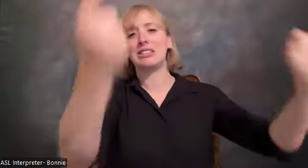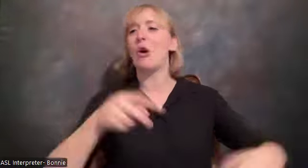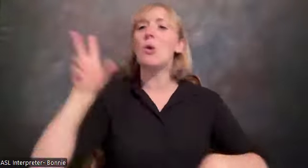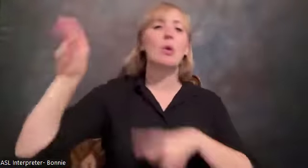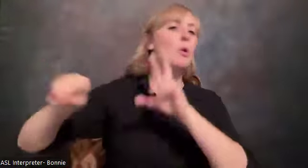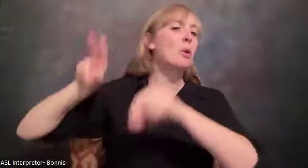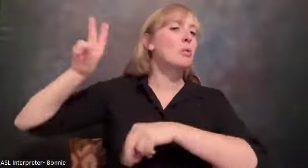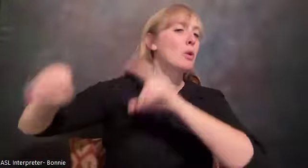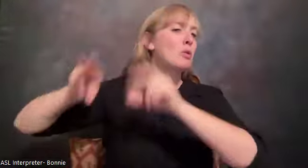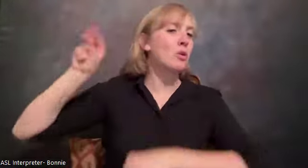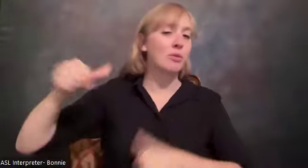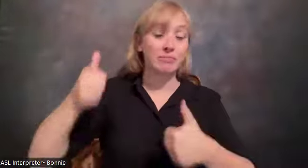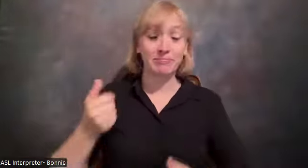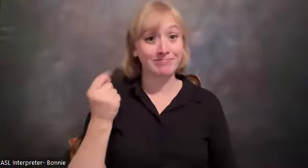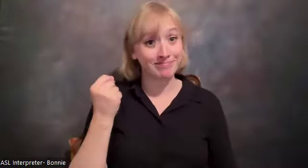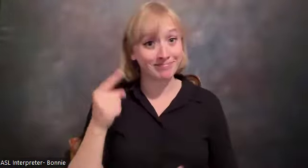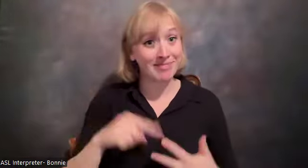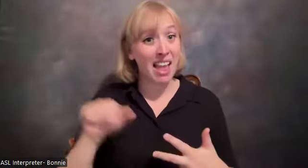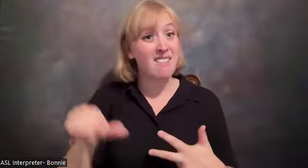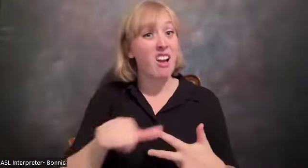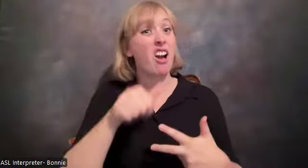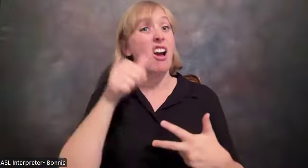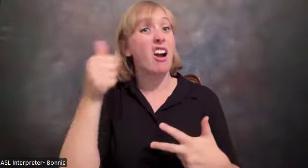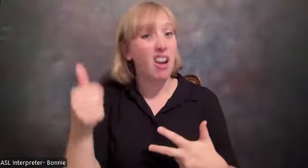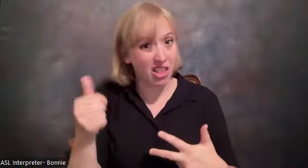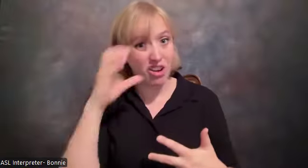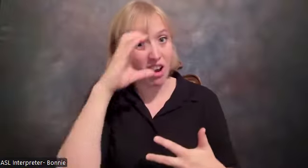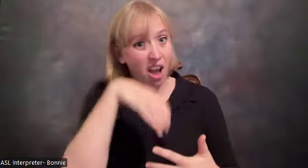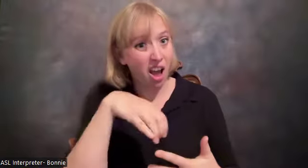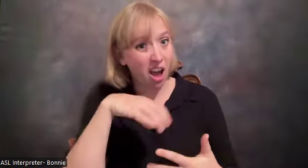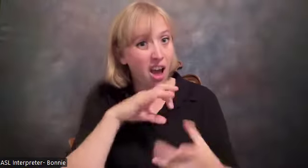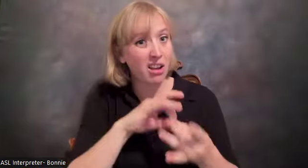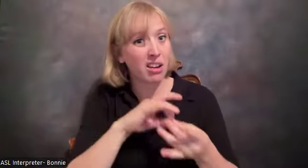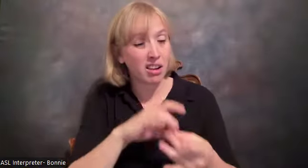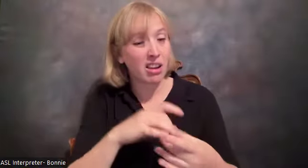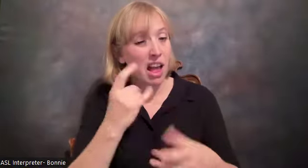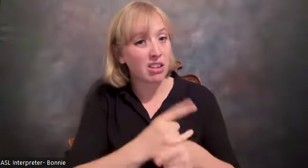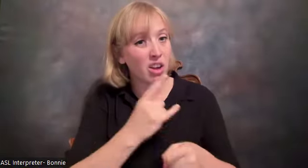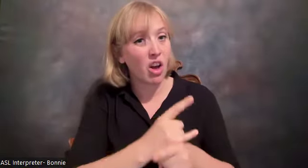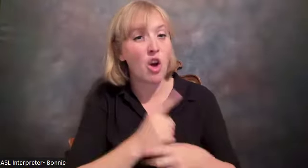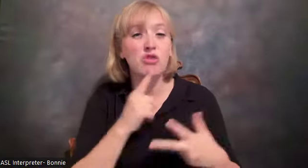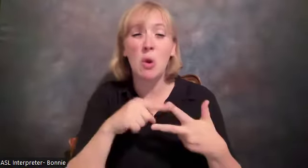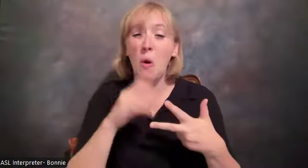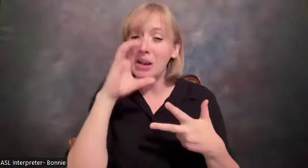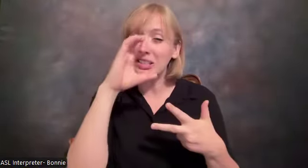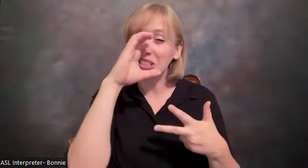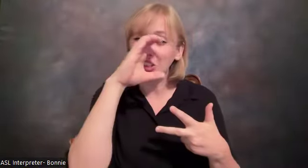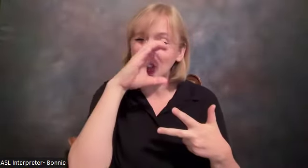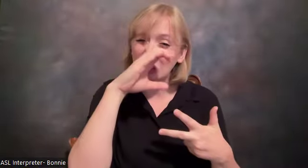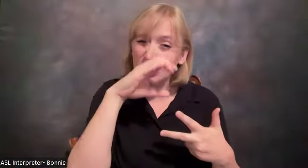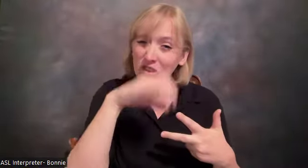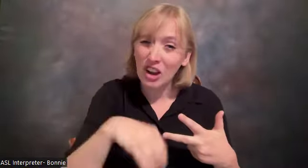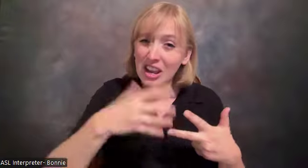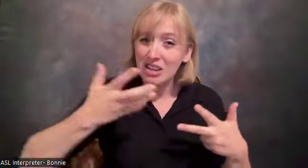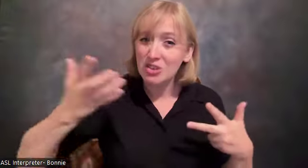no. But you see, I've got this other really strange component of my relationship with alcohol. And what's really strange about this part of my